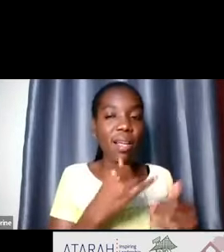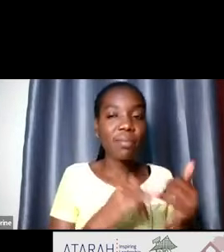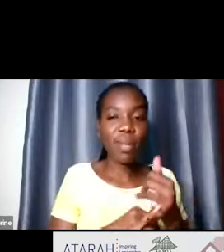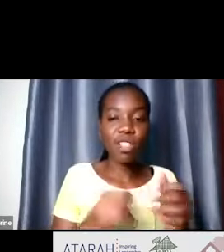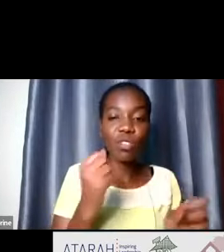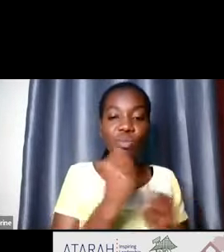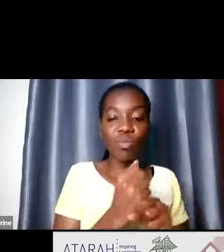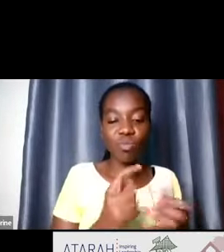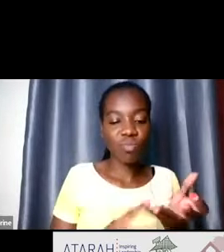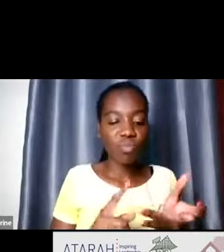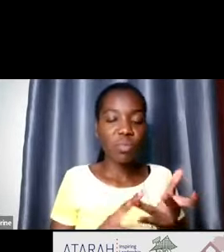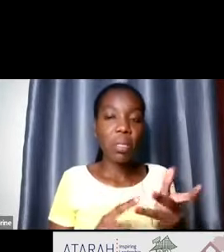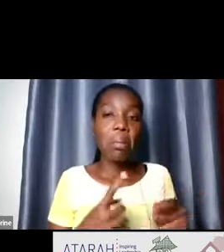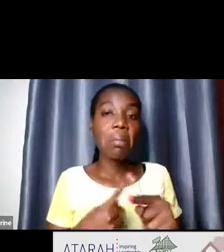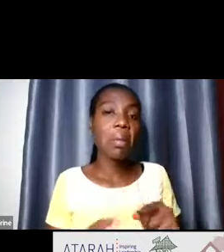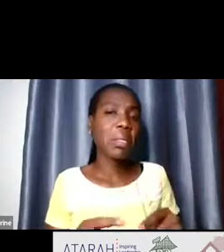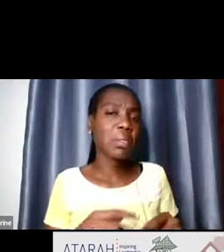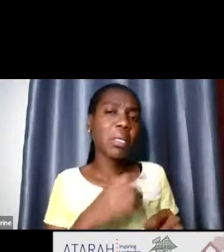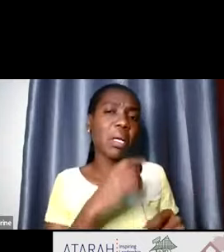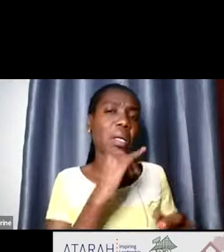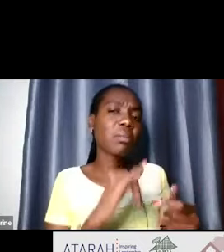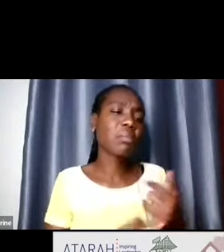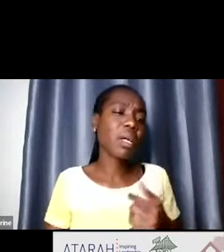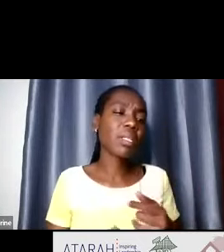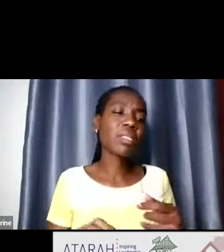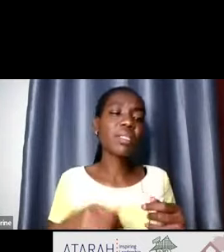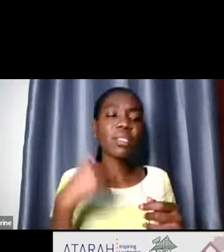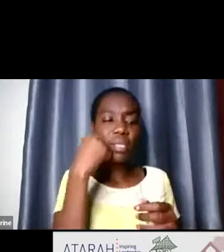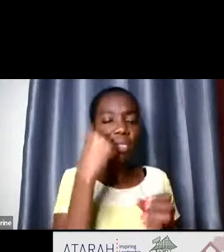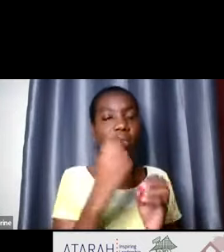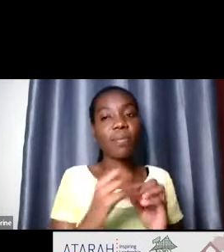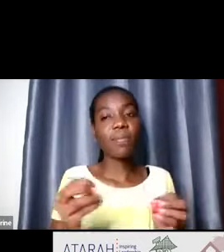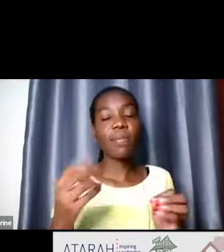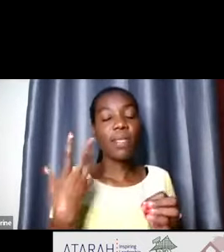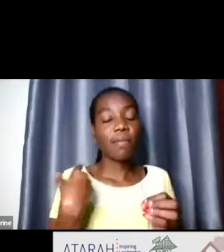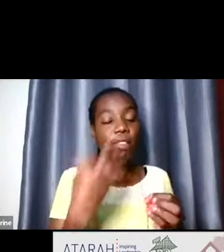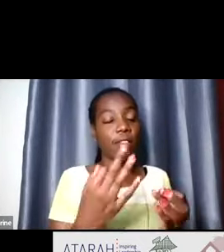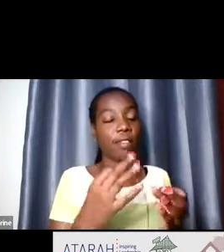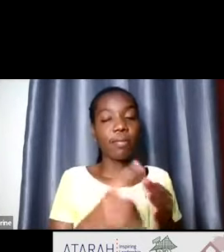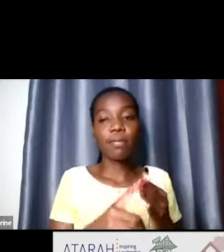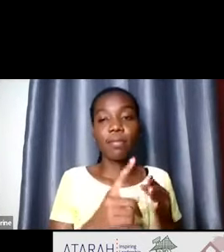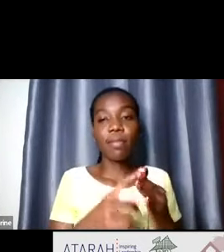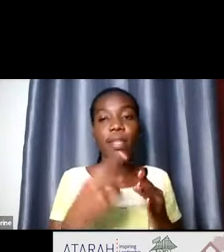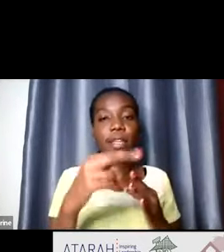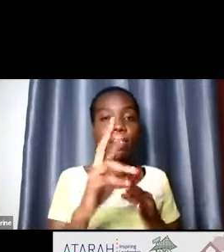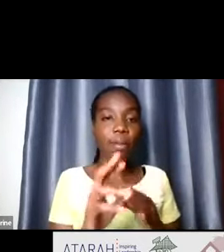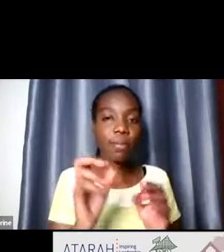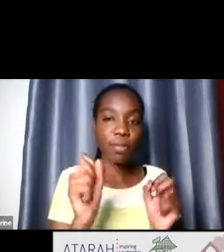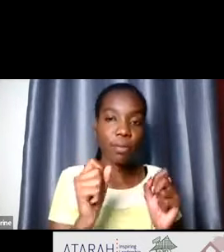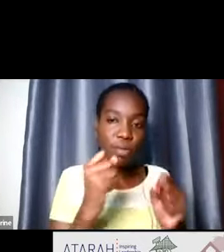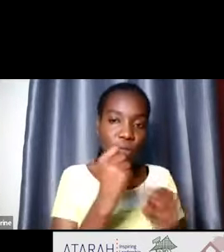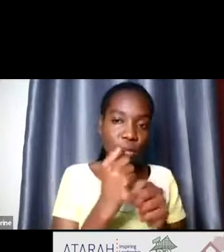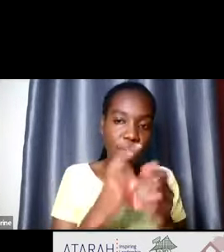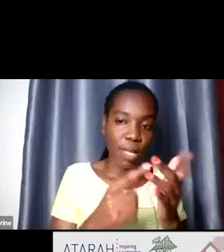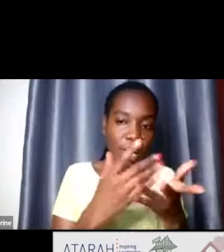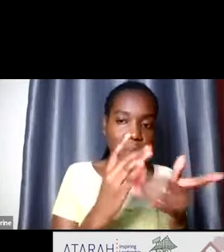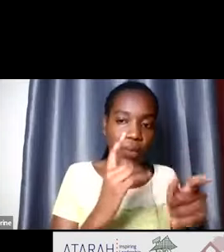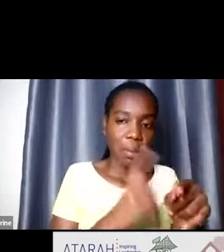is that the husband is nursing a hangover. But thirdly, what HR can do, at times people don't